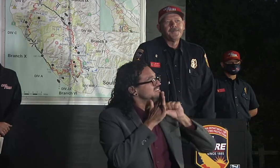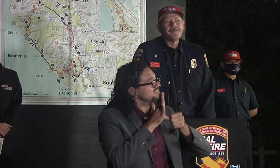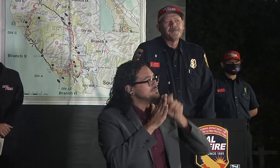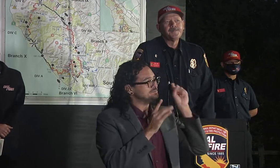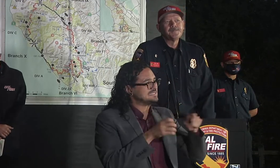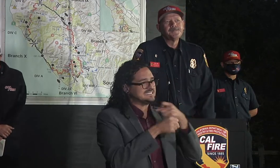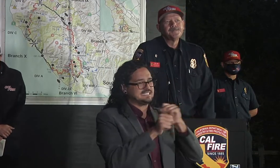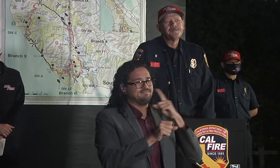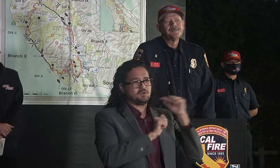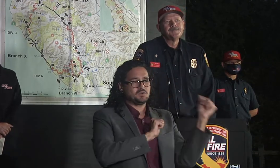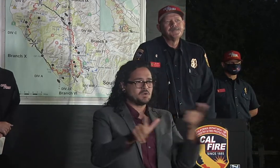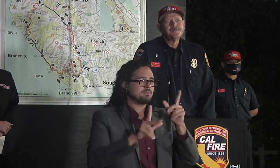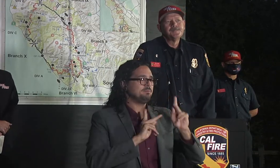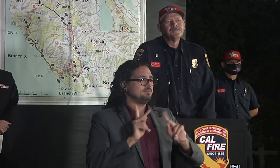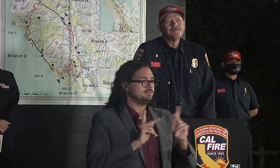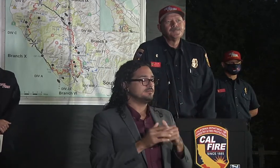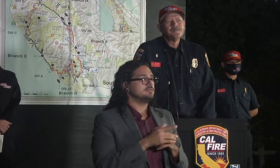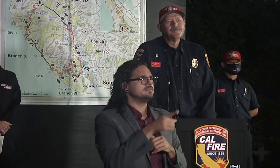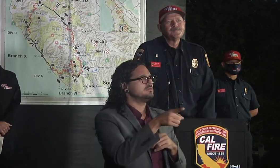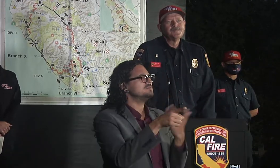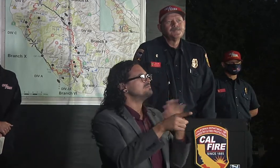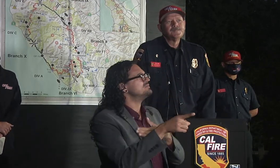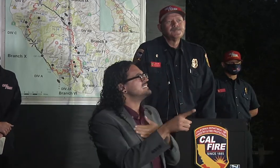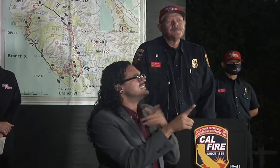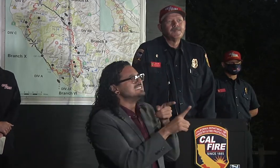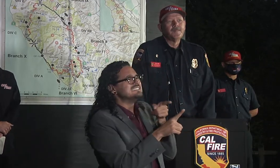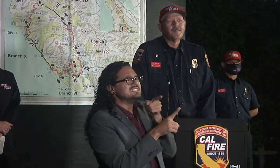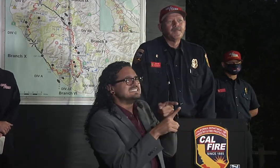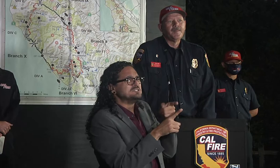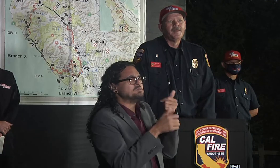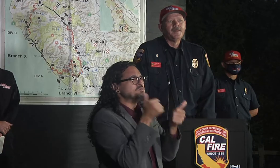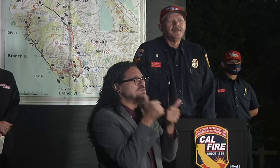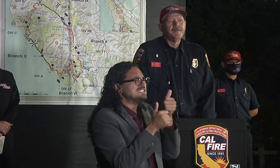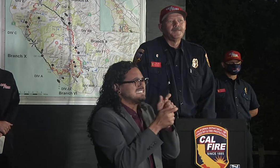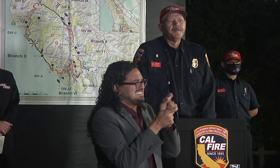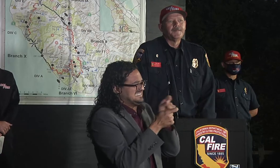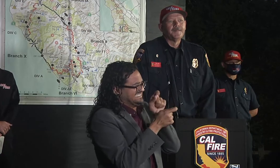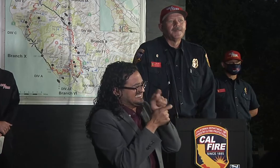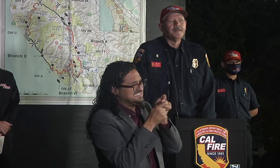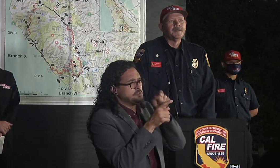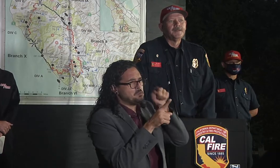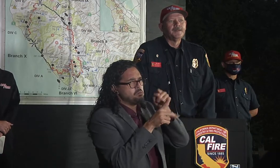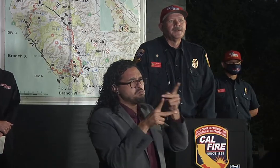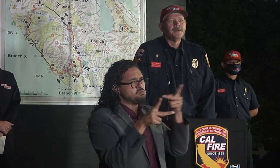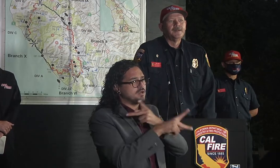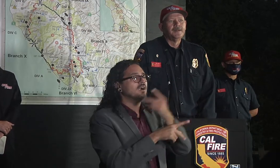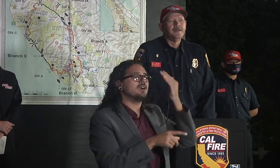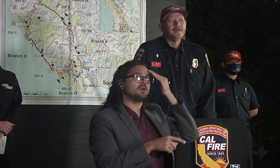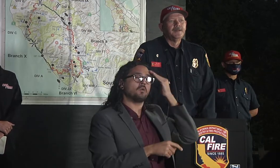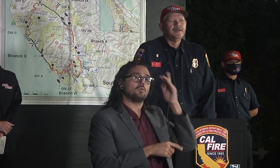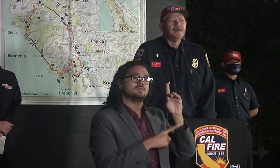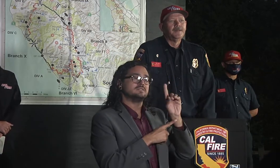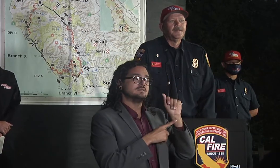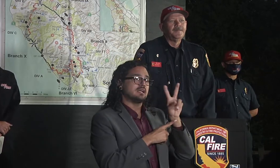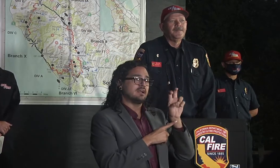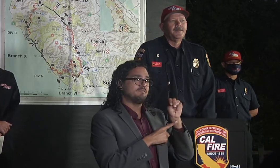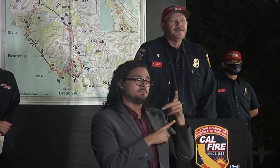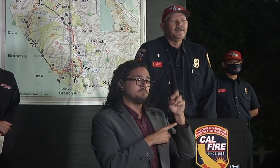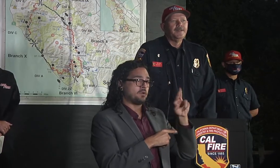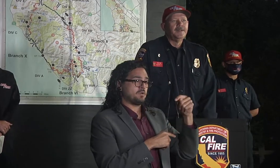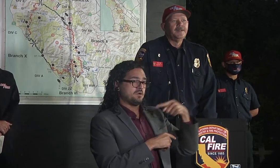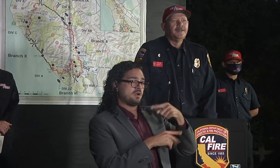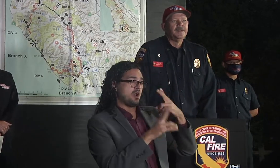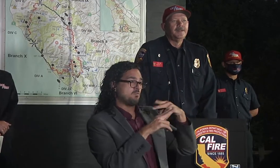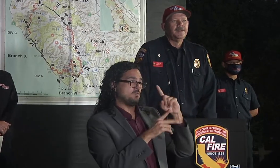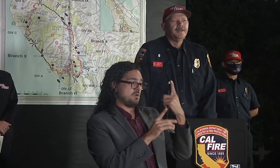in terms of what might be worse than another area? Like, for example, I know Davenport Highway 1 just passed there. There's